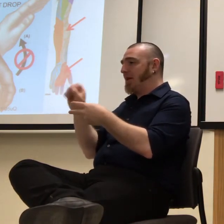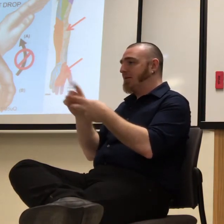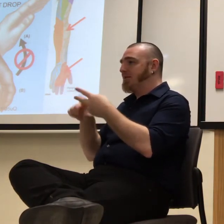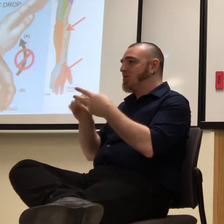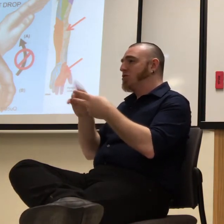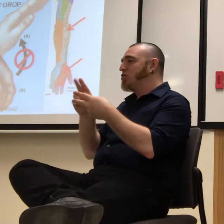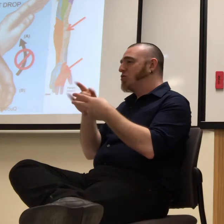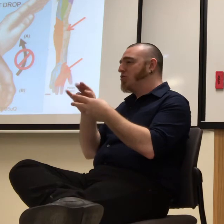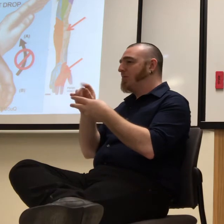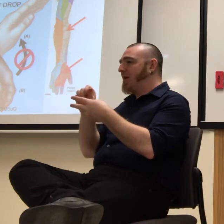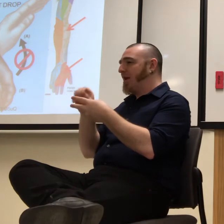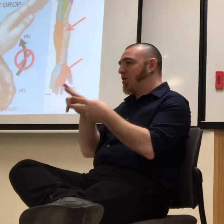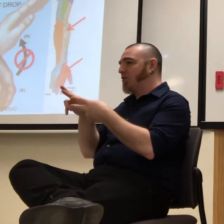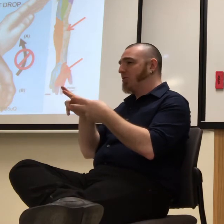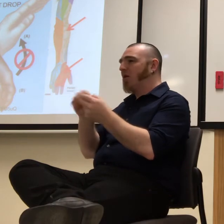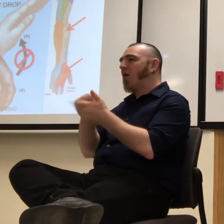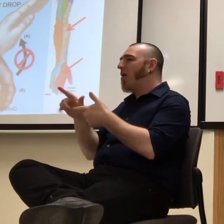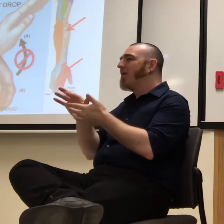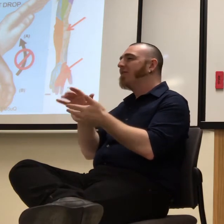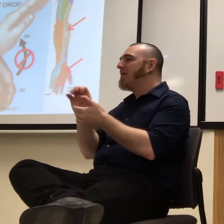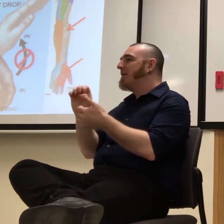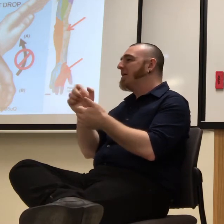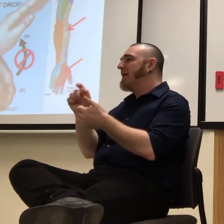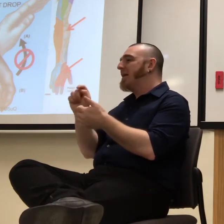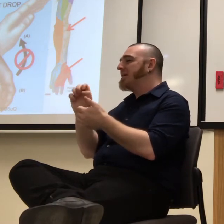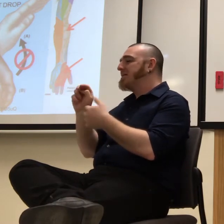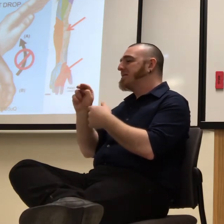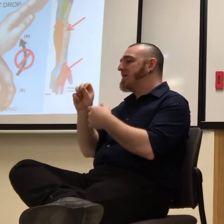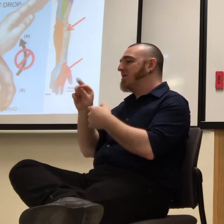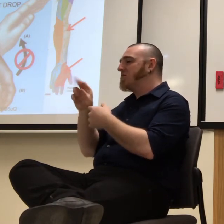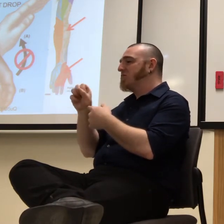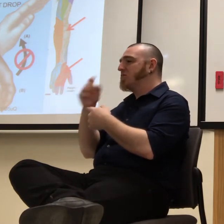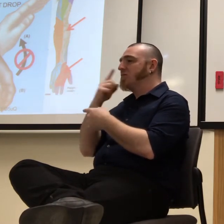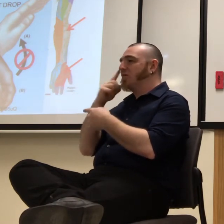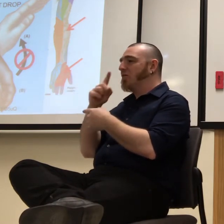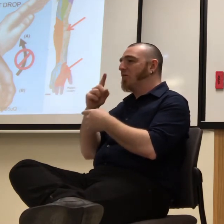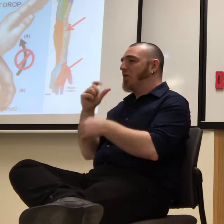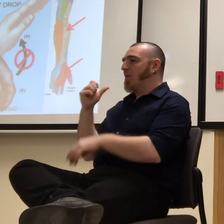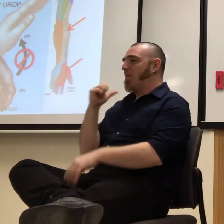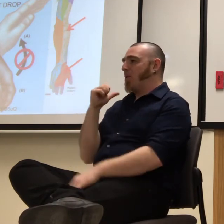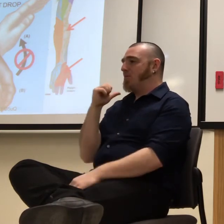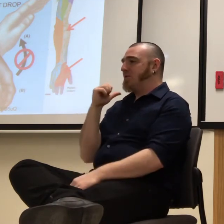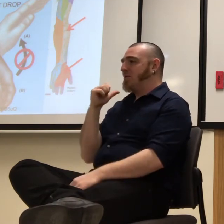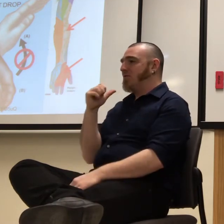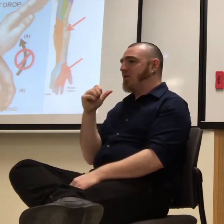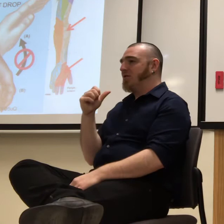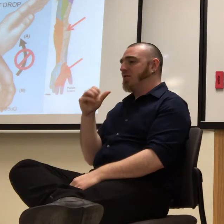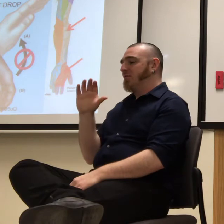All of those extensors of the posterior compartment.